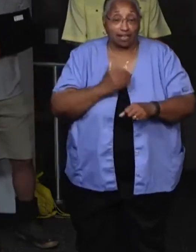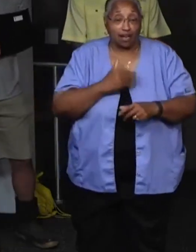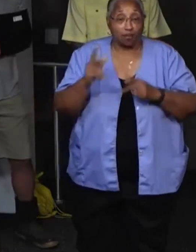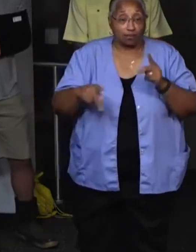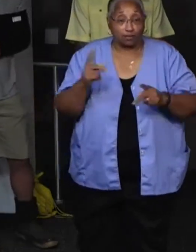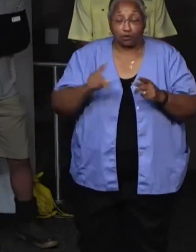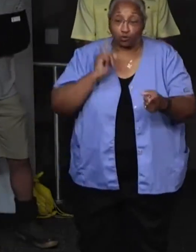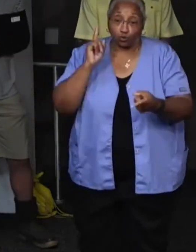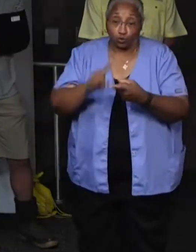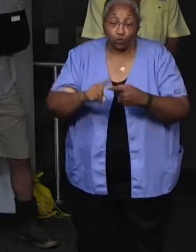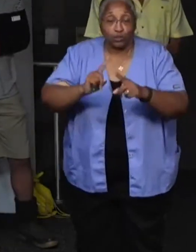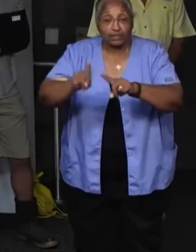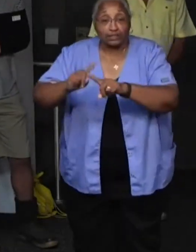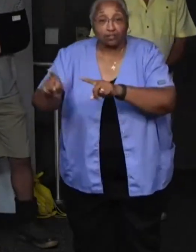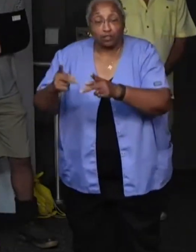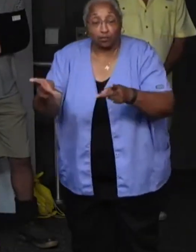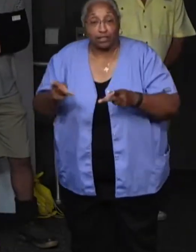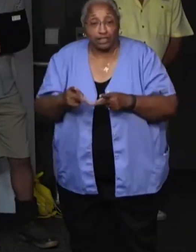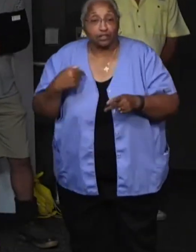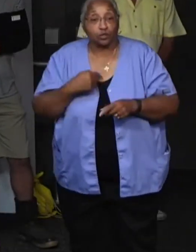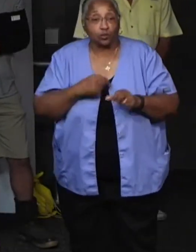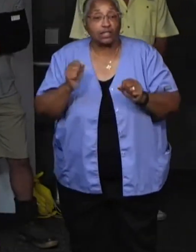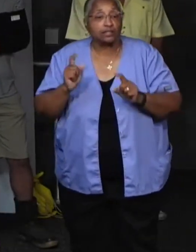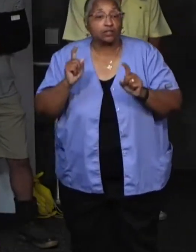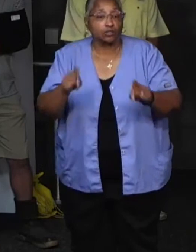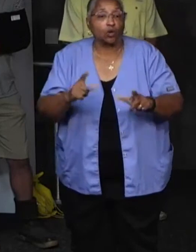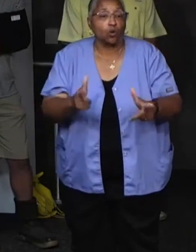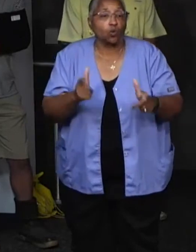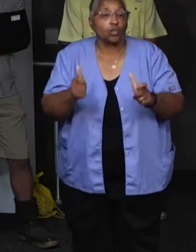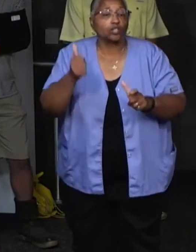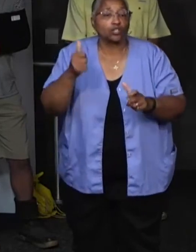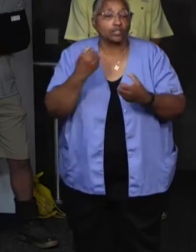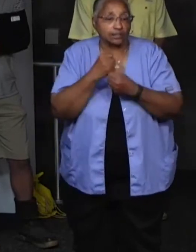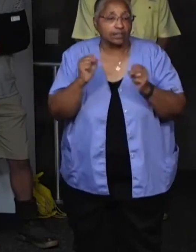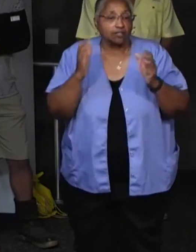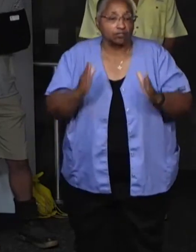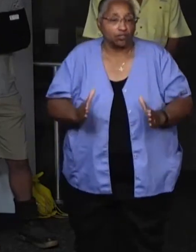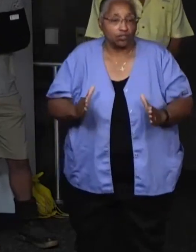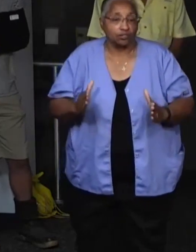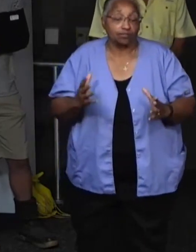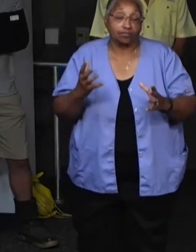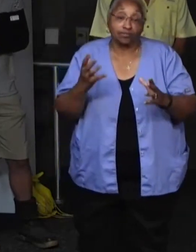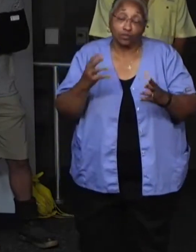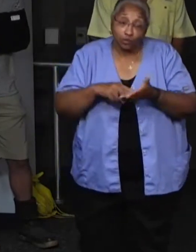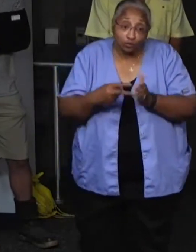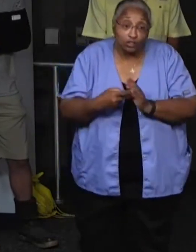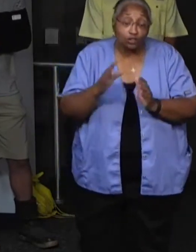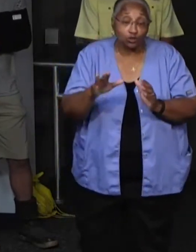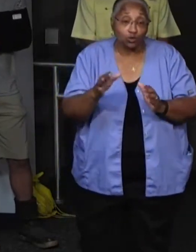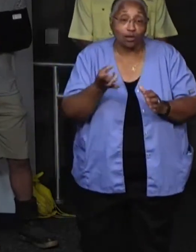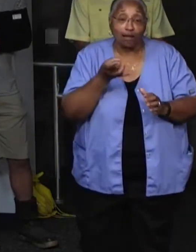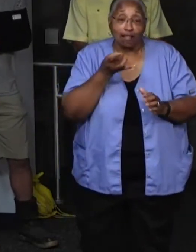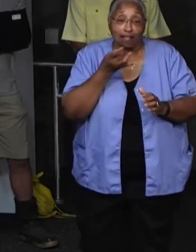the places that we need to be quicker, safer, which ultimately gets your lights back on